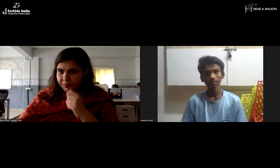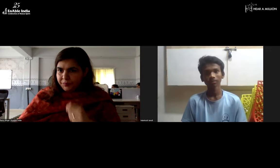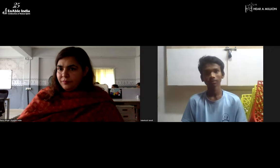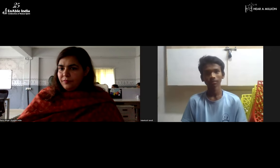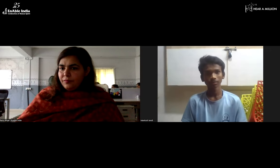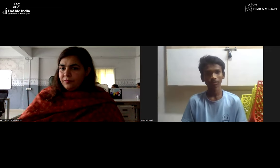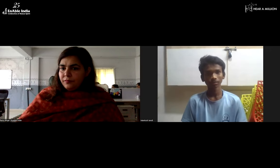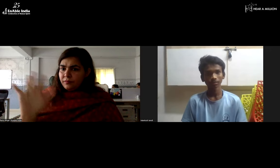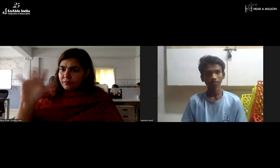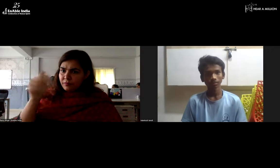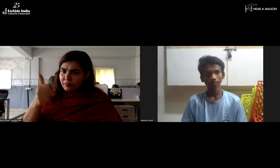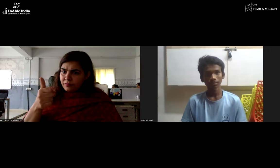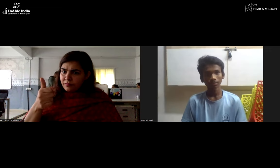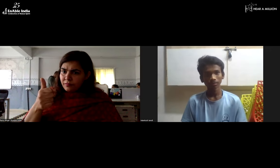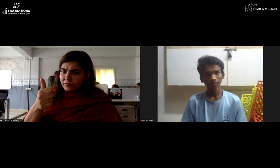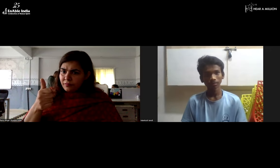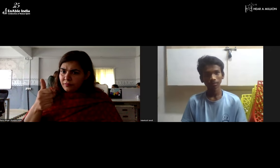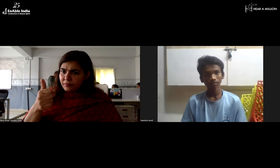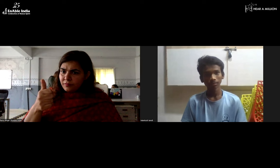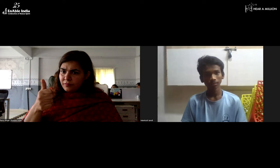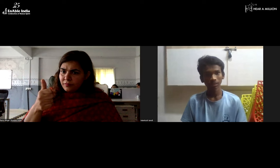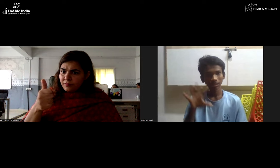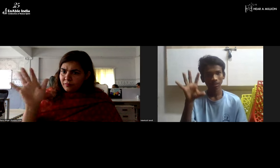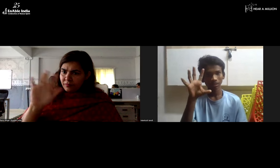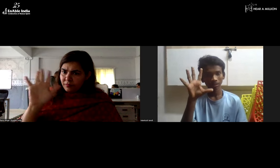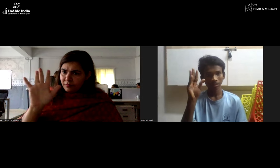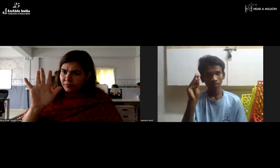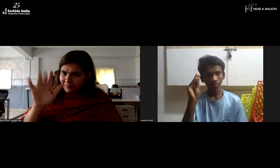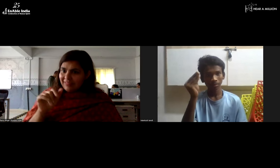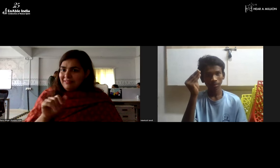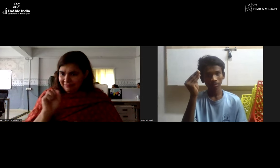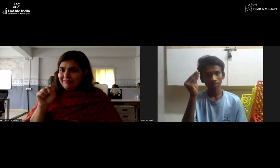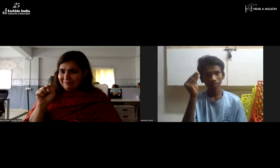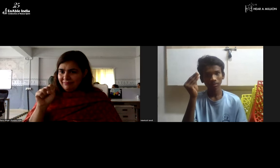learned and that made you feel proud. And what is that thing?